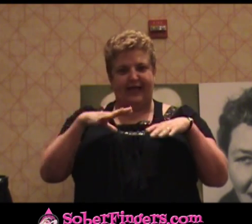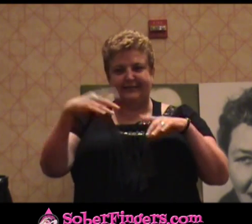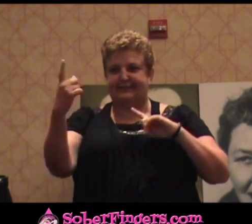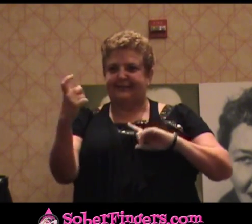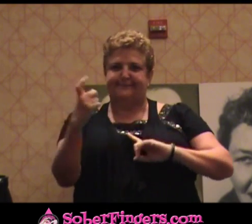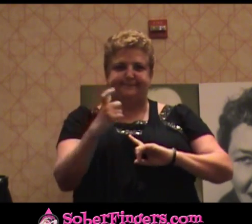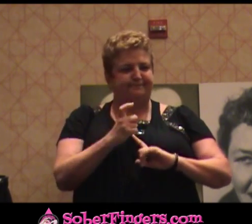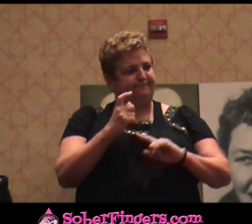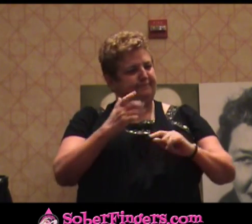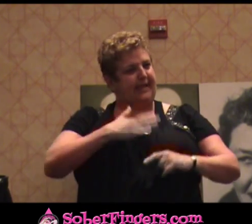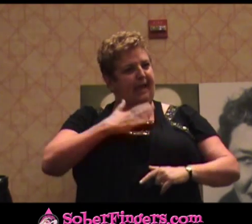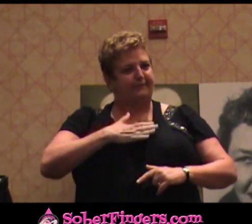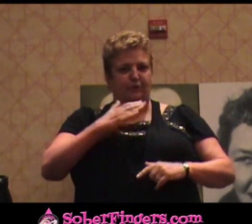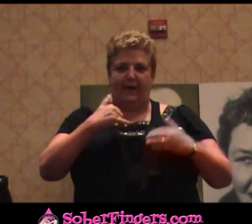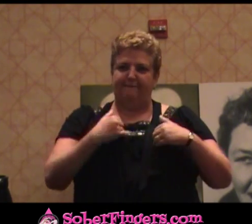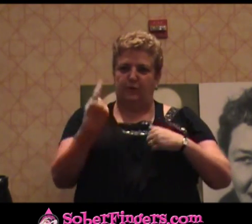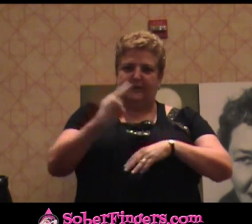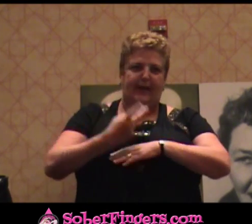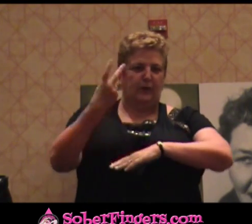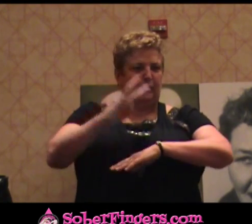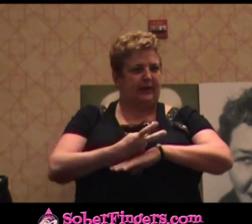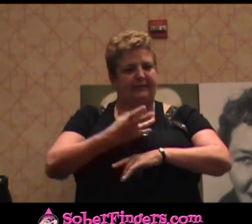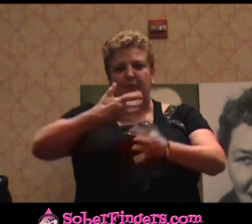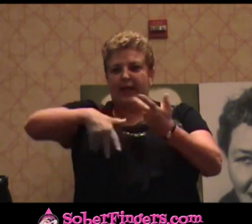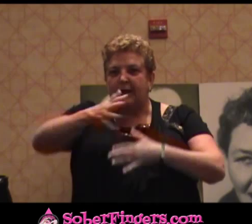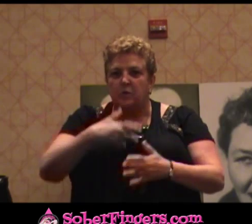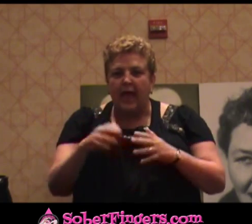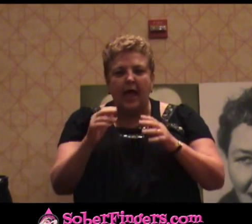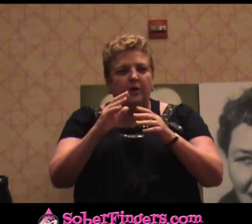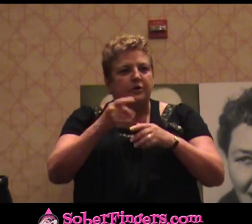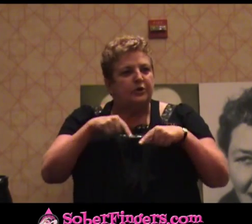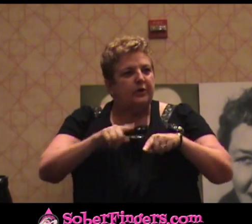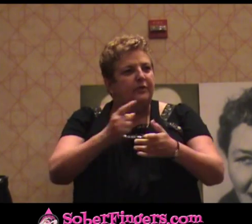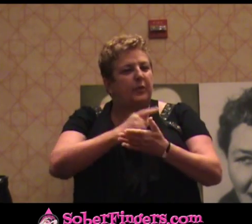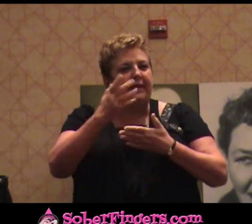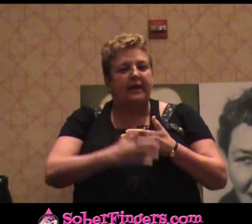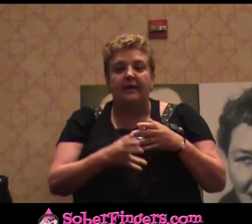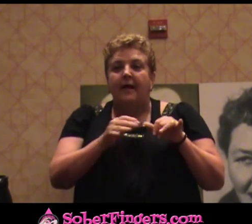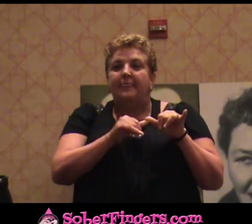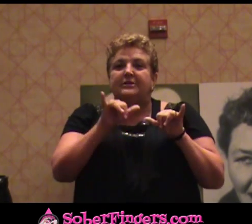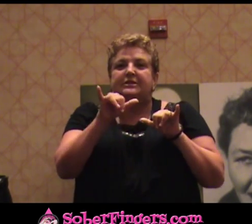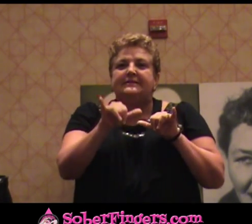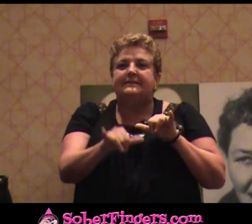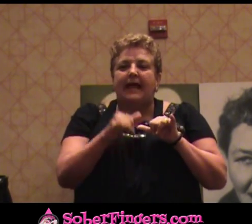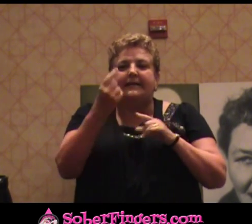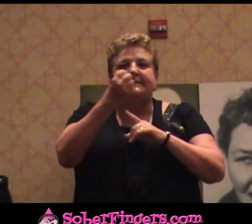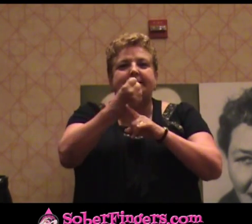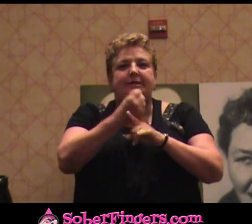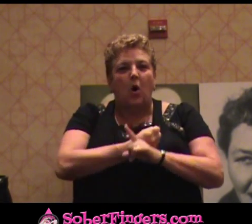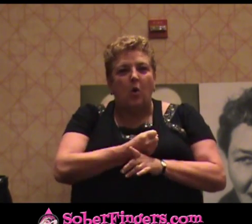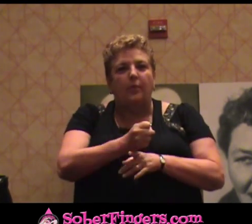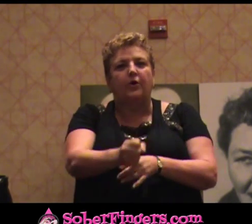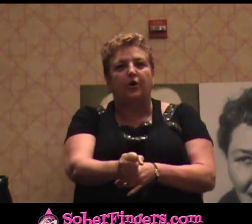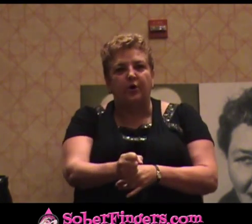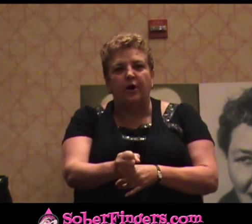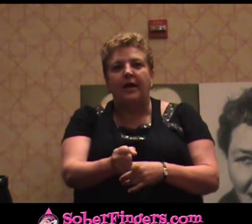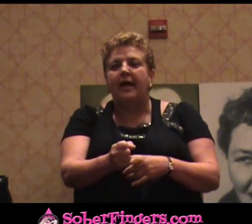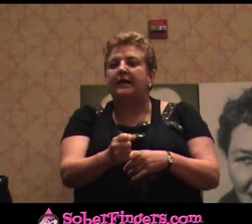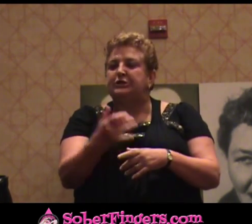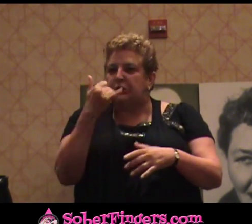two, and we hang out all weekend, and then she'll stay sober for a couple of months and call me, and I don't hear from her for a while. So